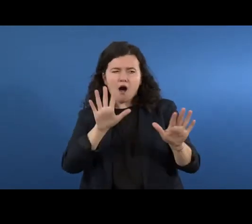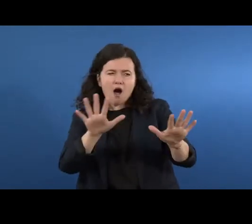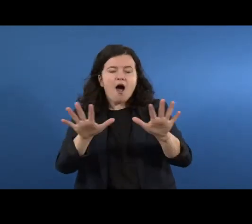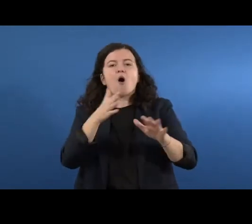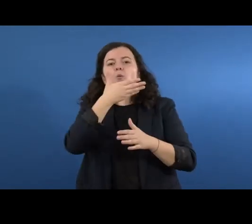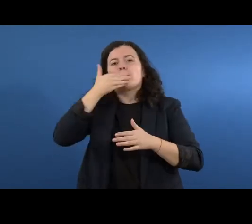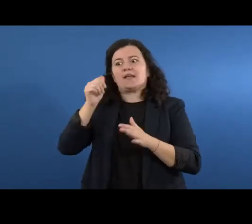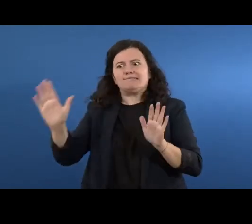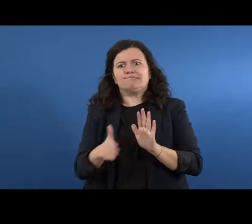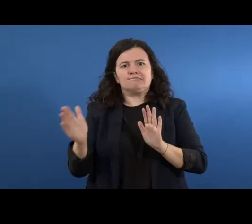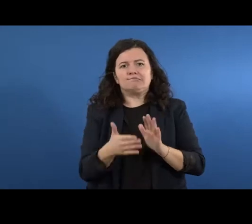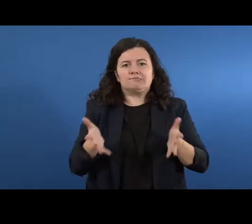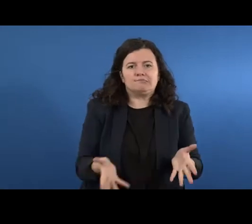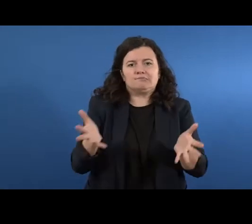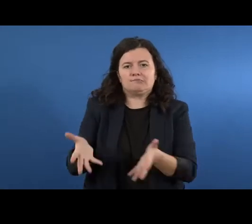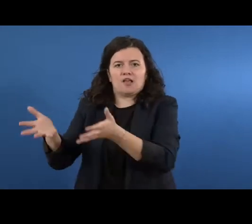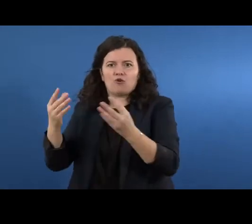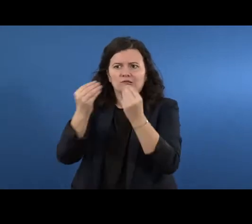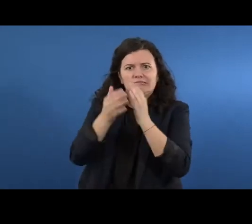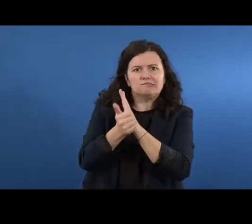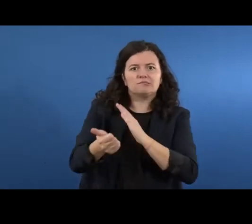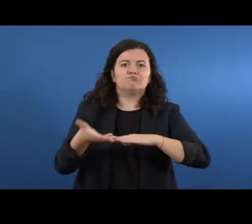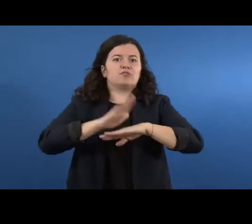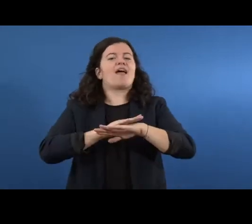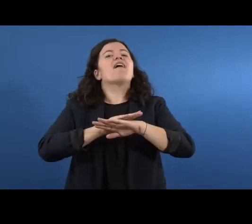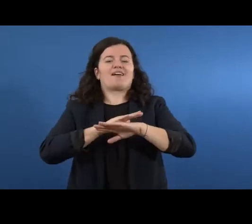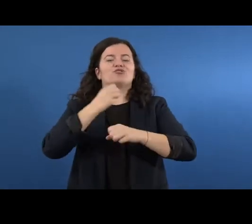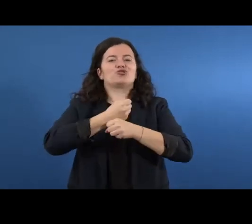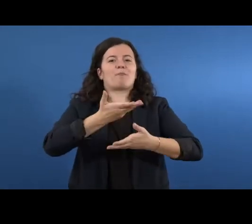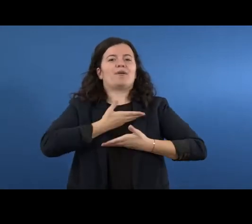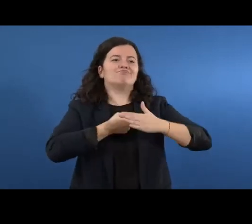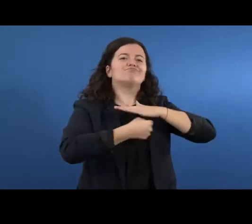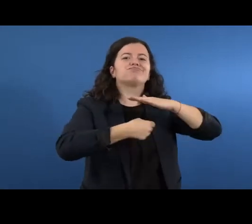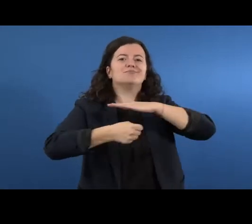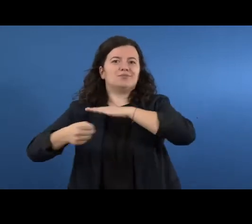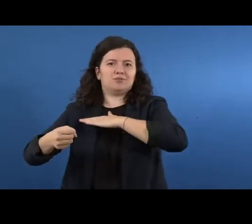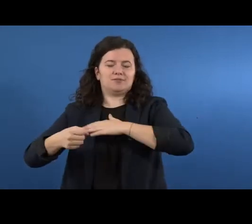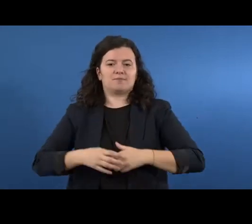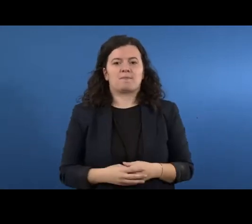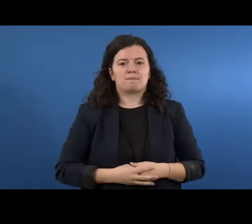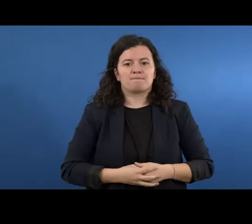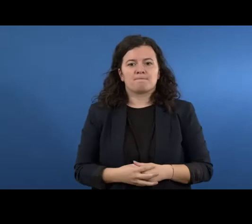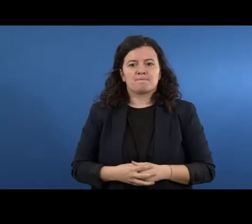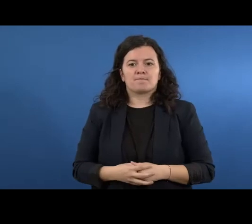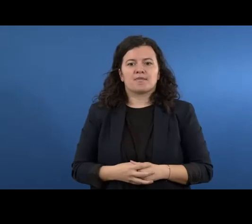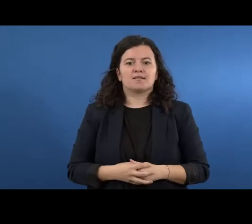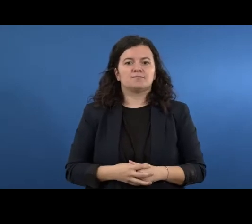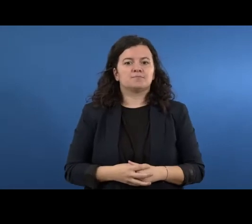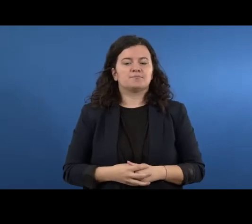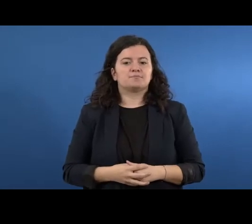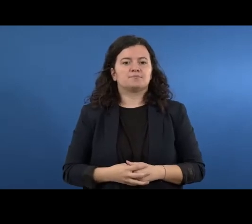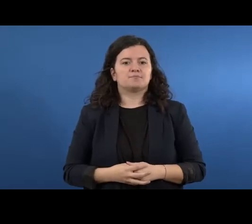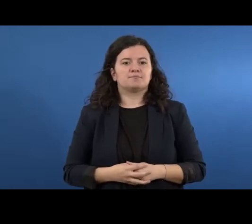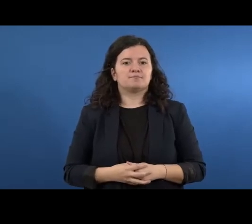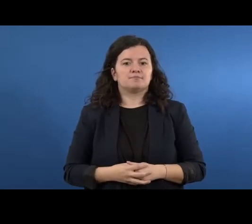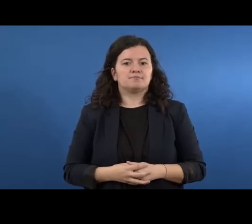workforce? The BDN is also exposed to, they have an intimate knowledge of also the demand when it comes